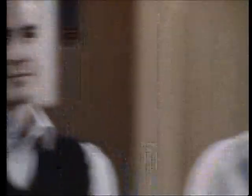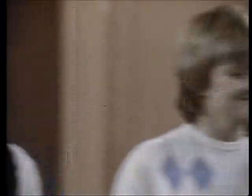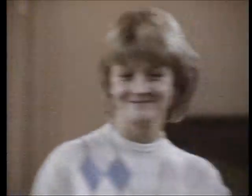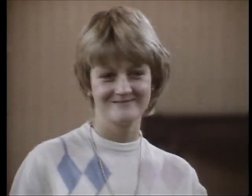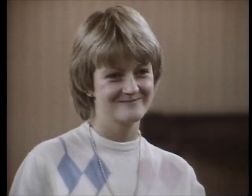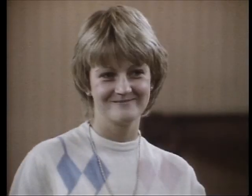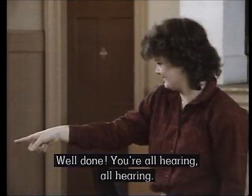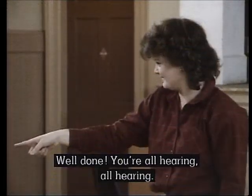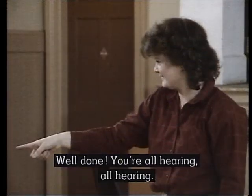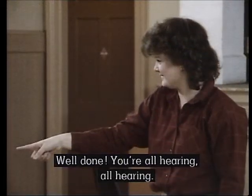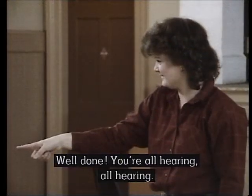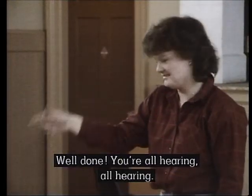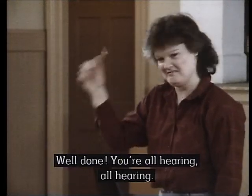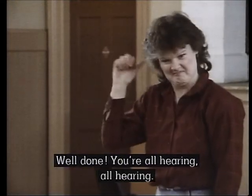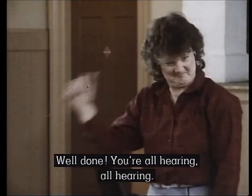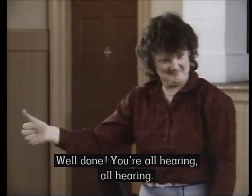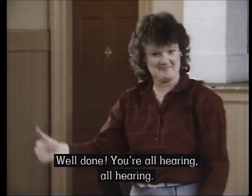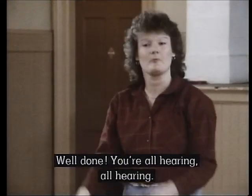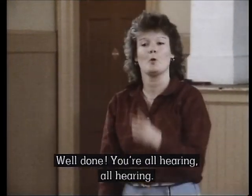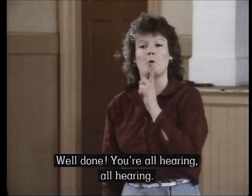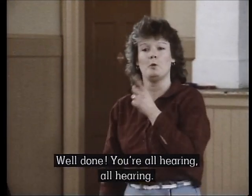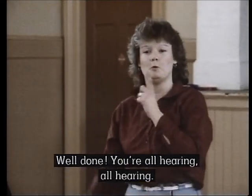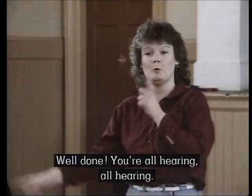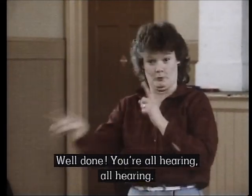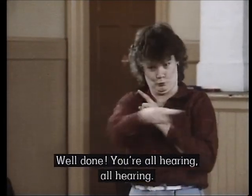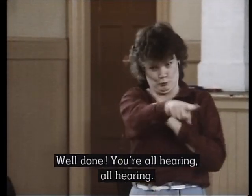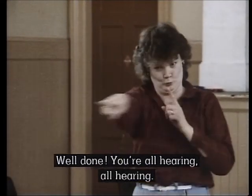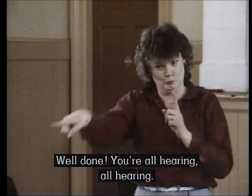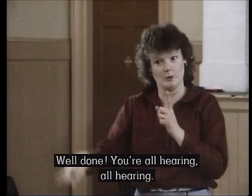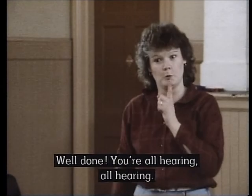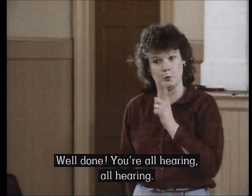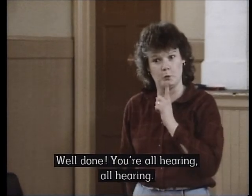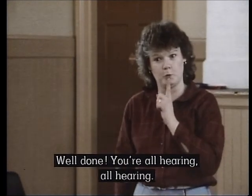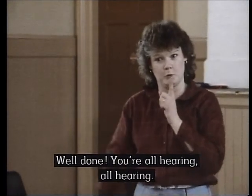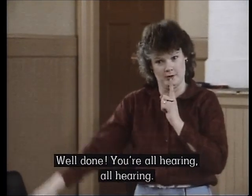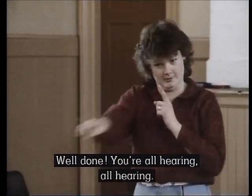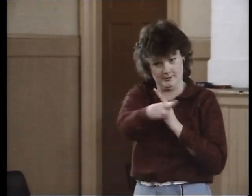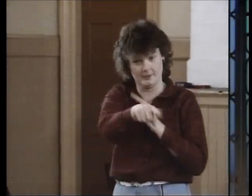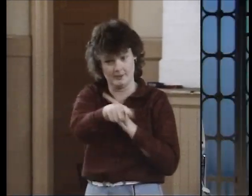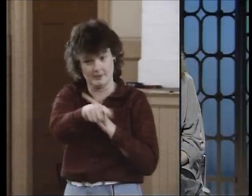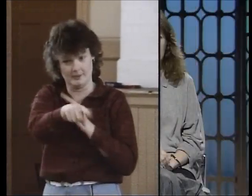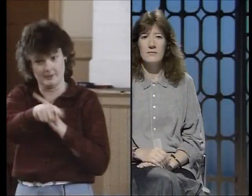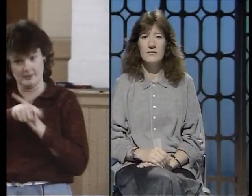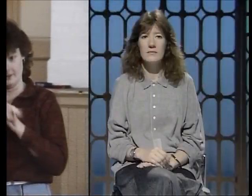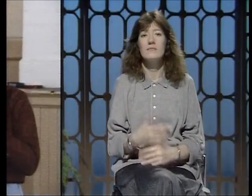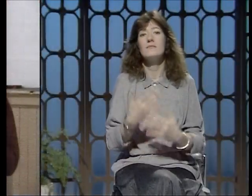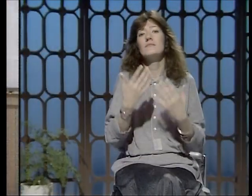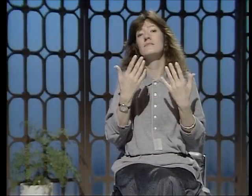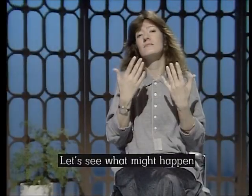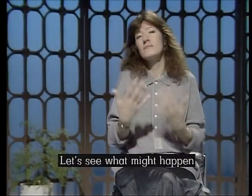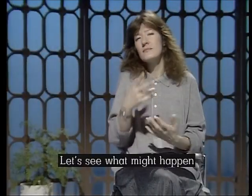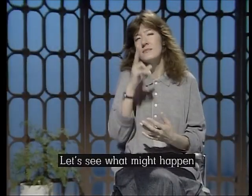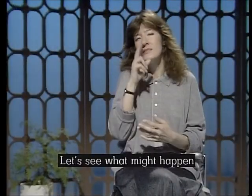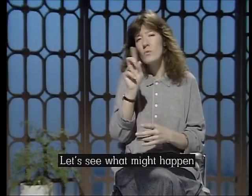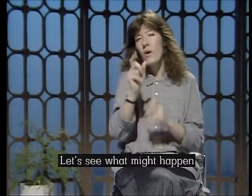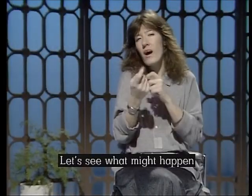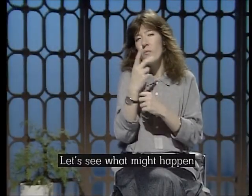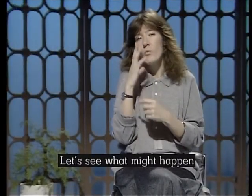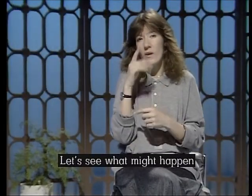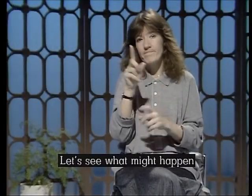And you? Well done. You're all hearing, all hearing. Now, let's see what's